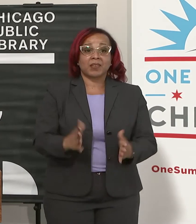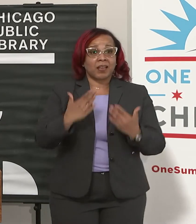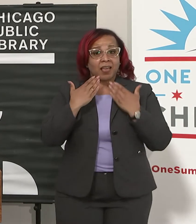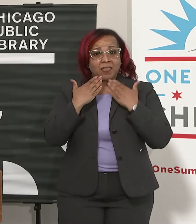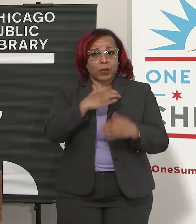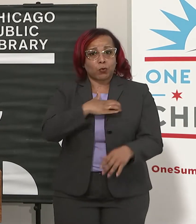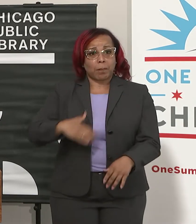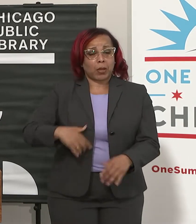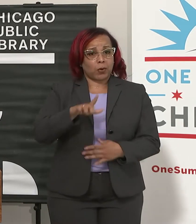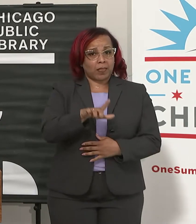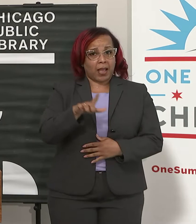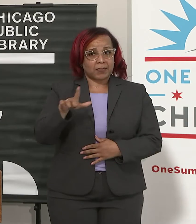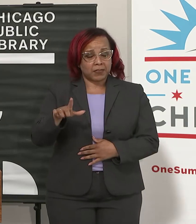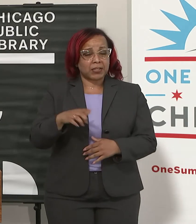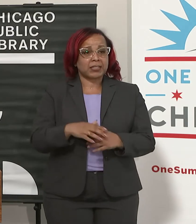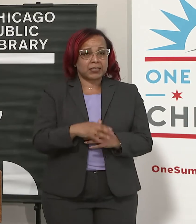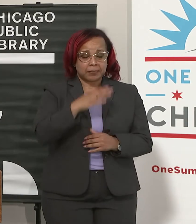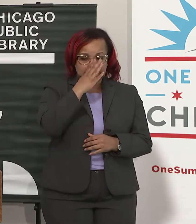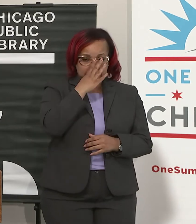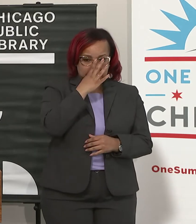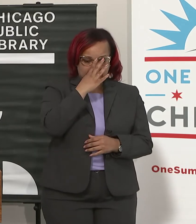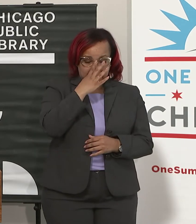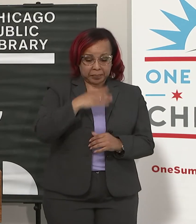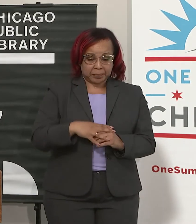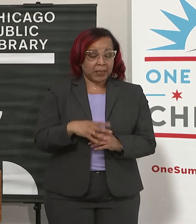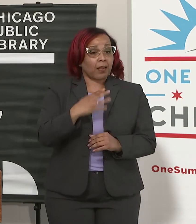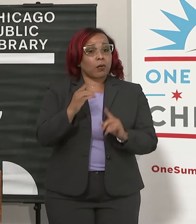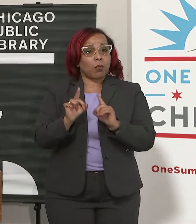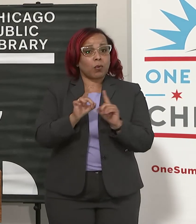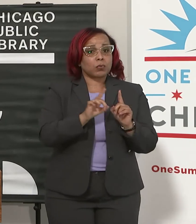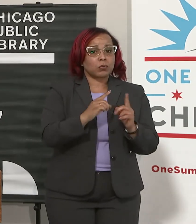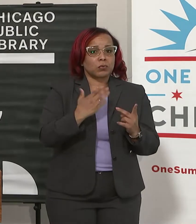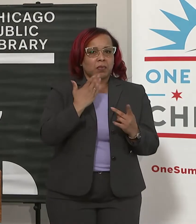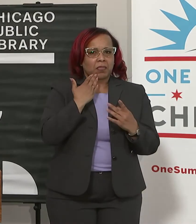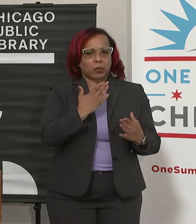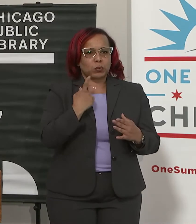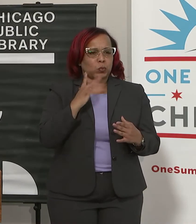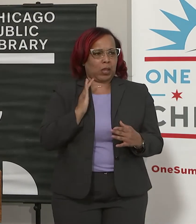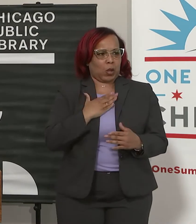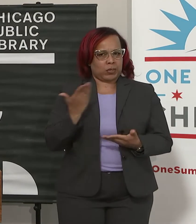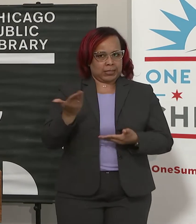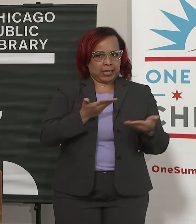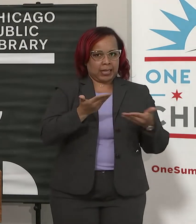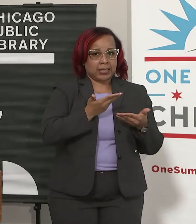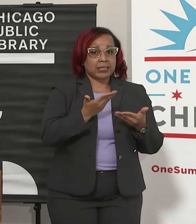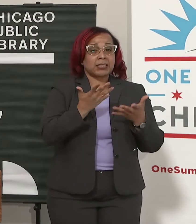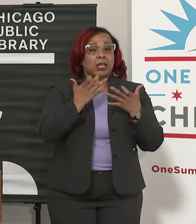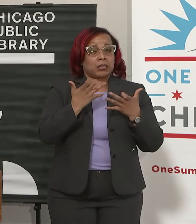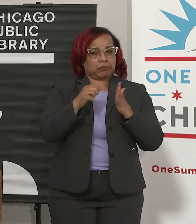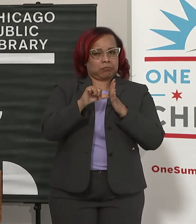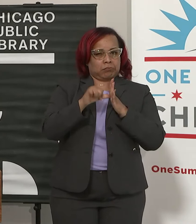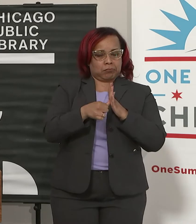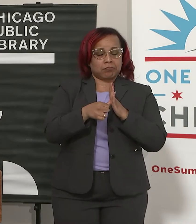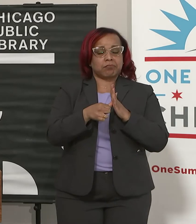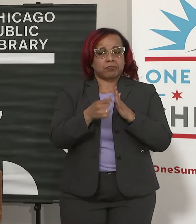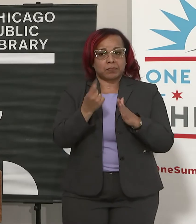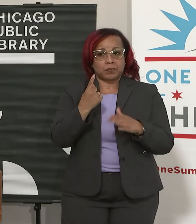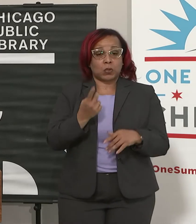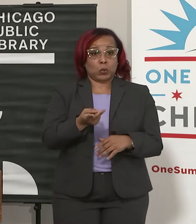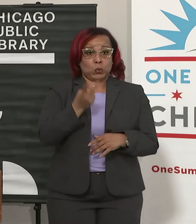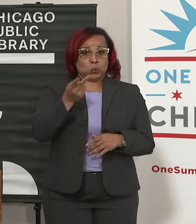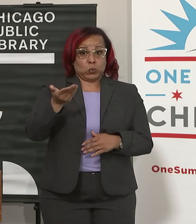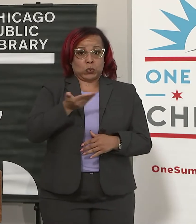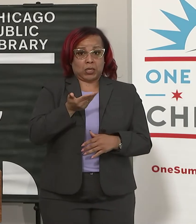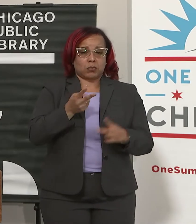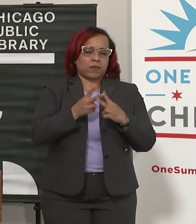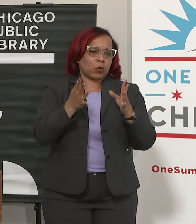Thank you, Mayor Lightfoot, and also to our distinguished guests. I do want to point out two guests who